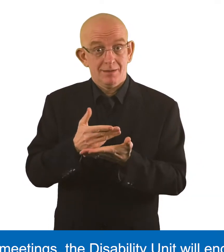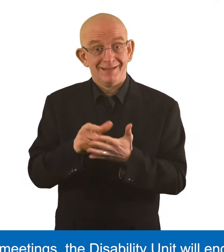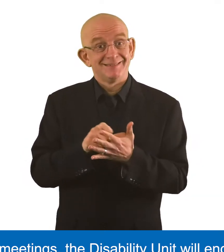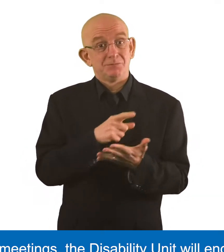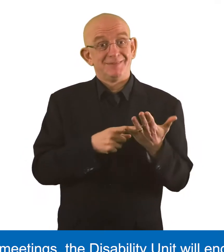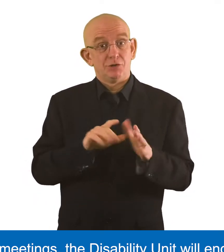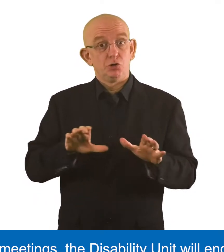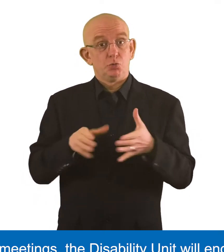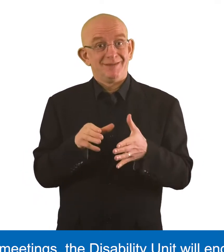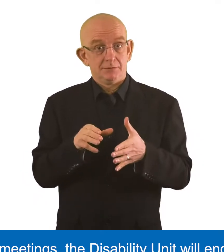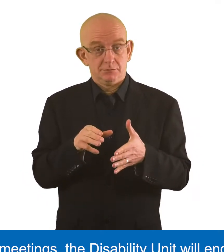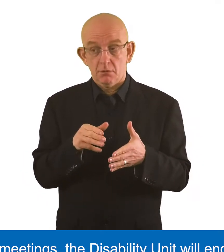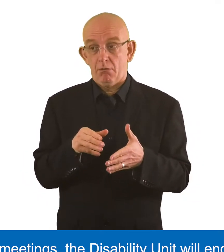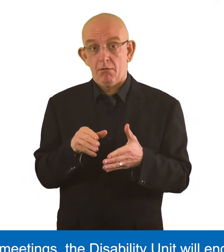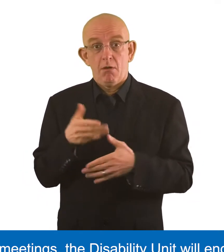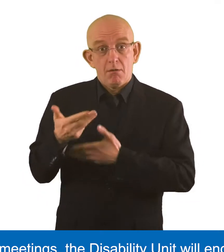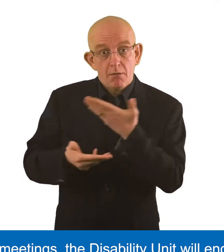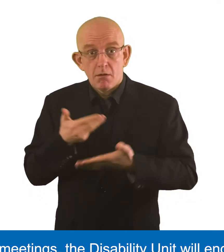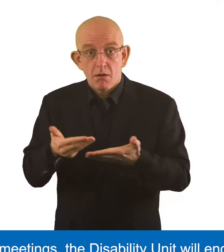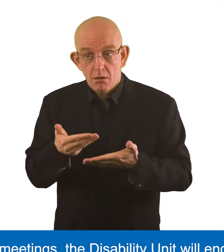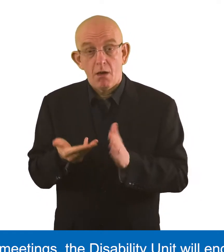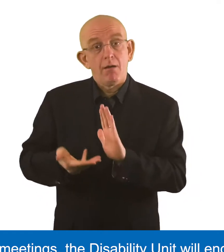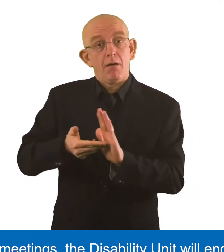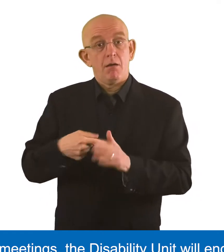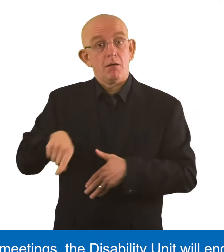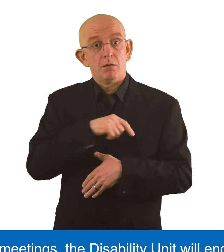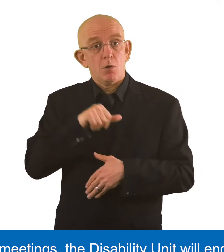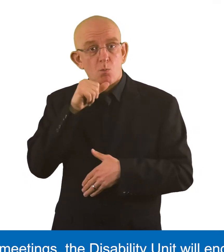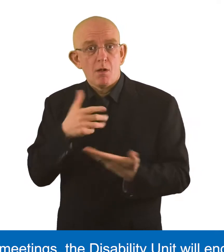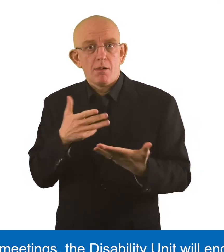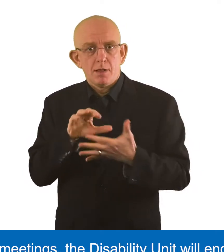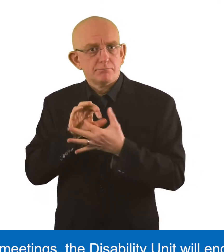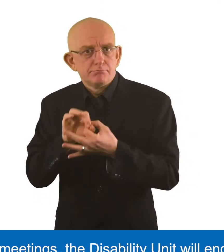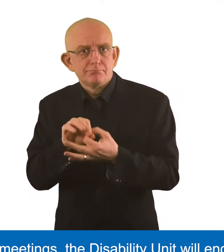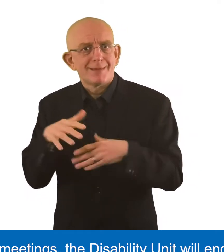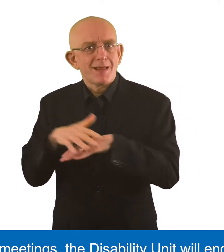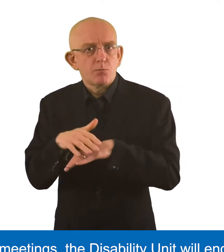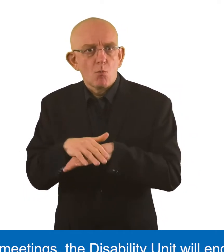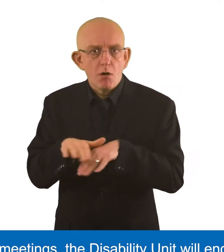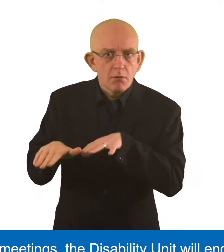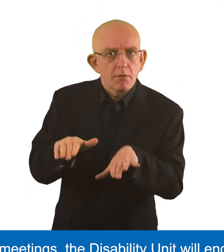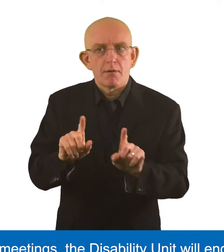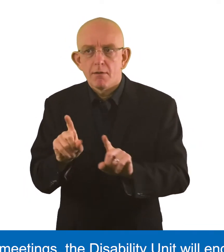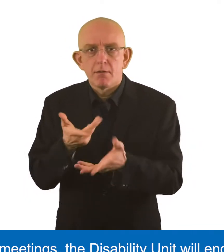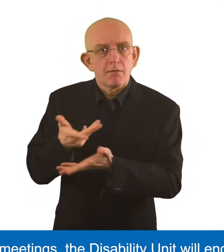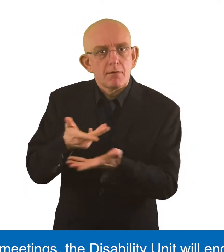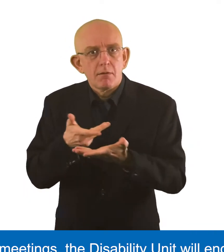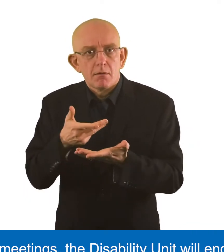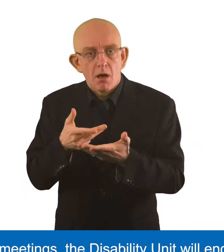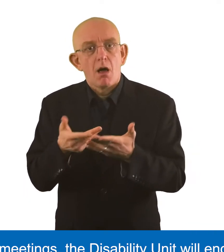In addition to the meetings, the disability unit will engage with the networks and other disabled people's organisations